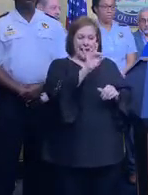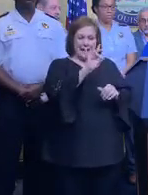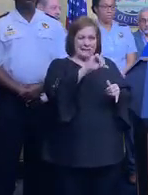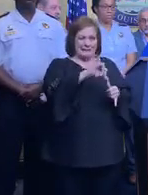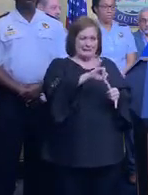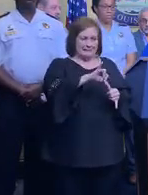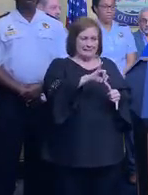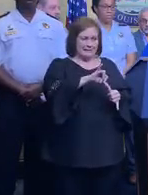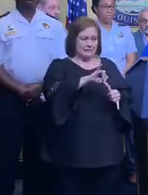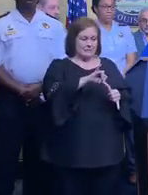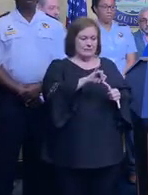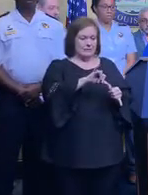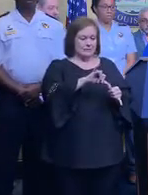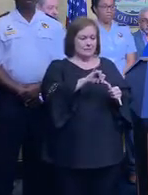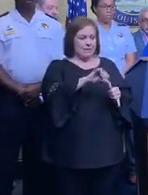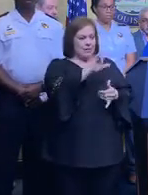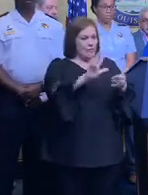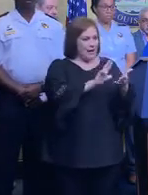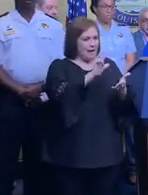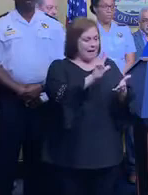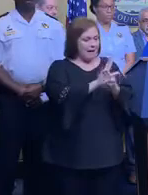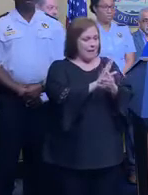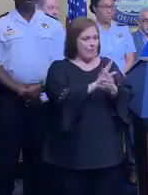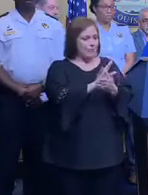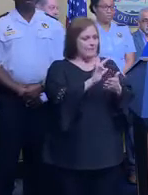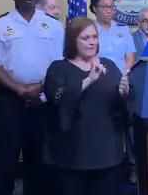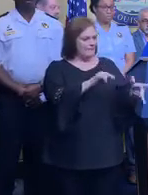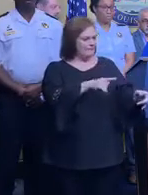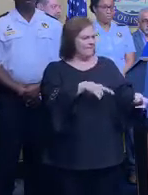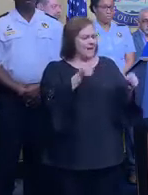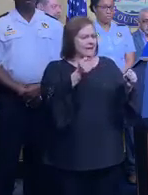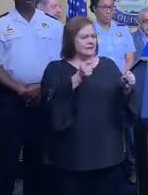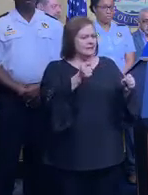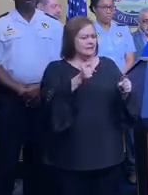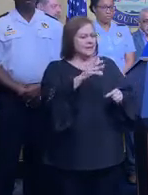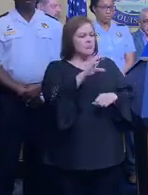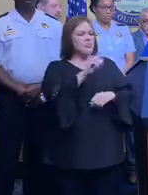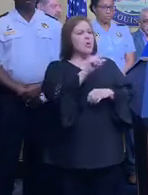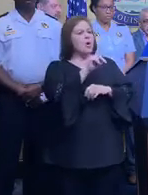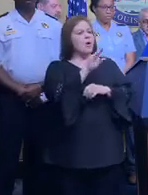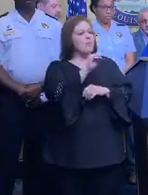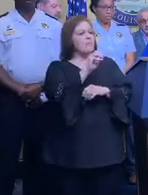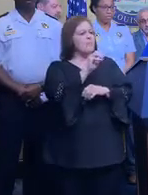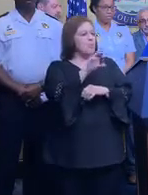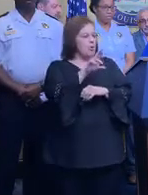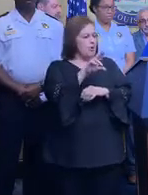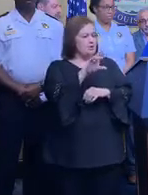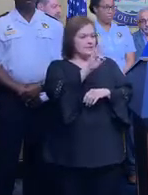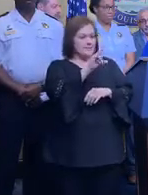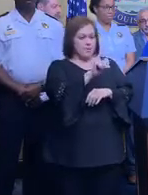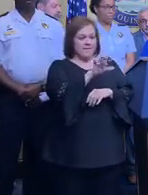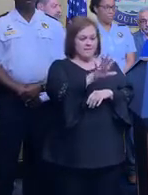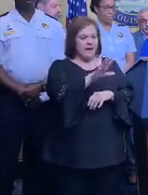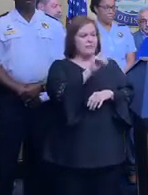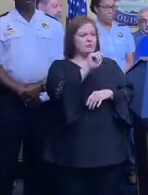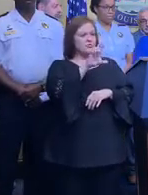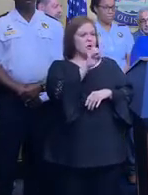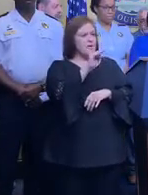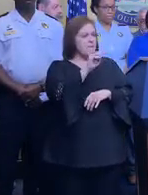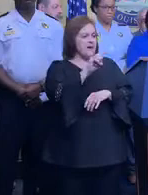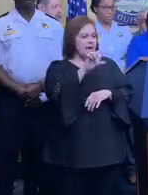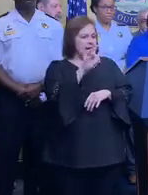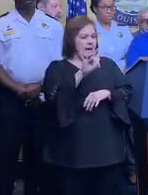within 3 hours in some areas. Like Broadmoor took on about 7.5, Treme took on